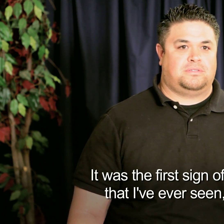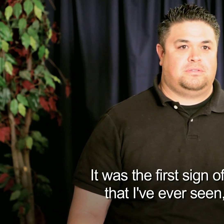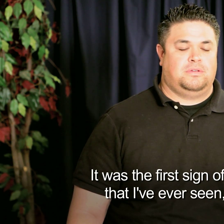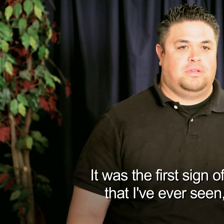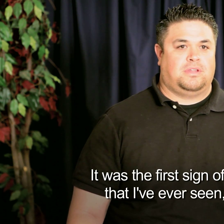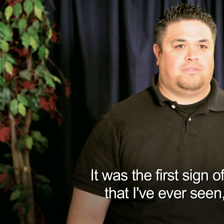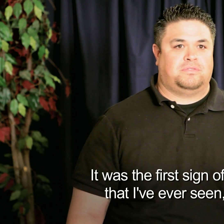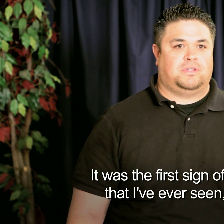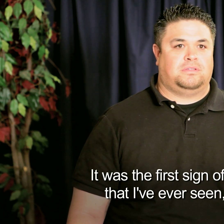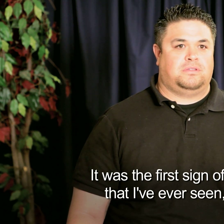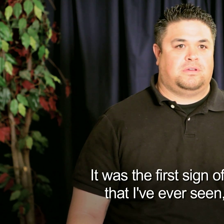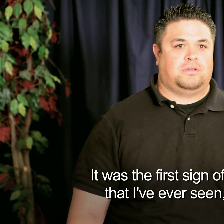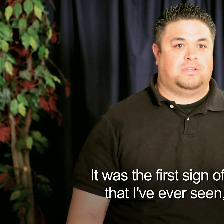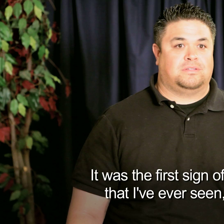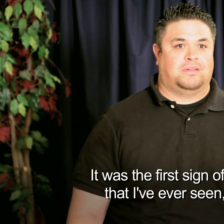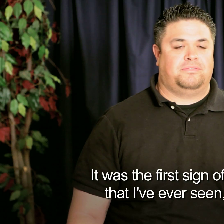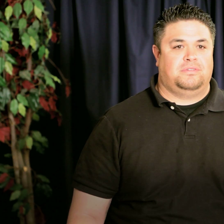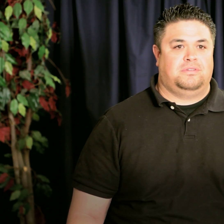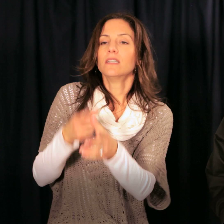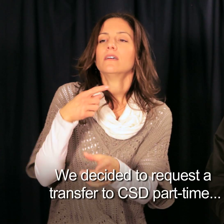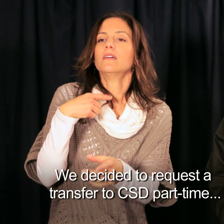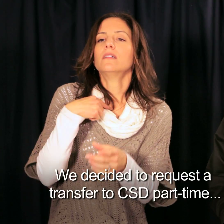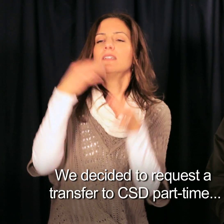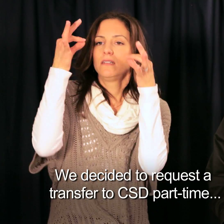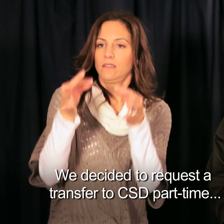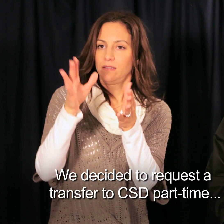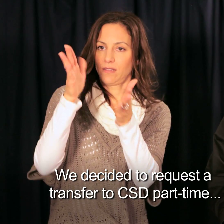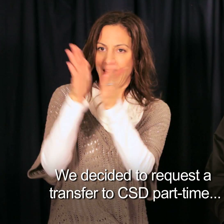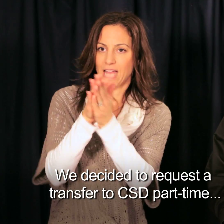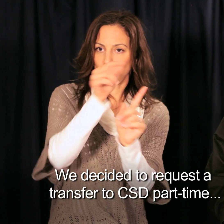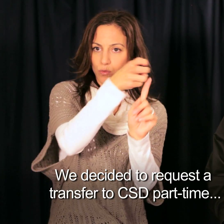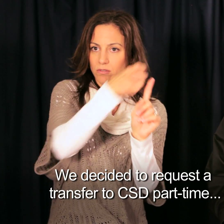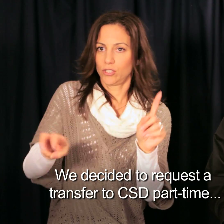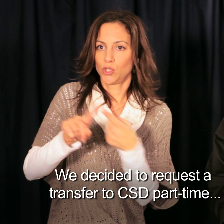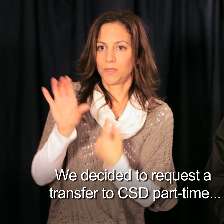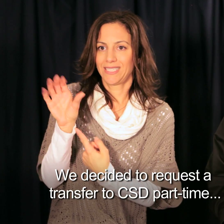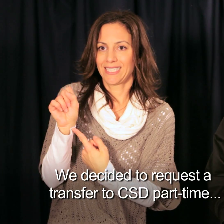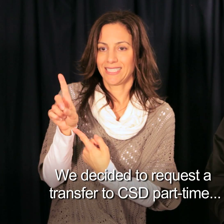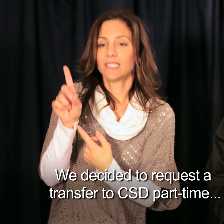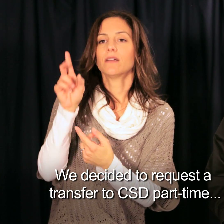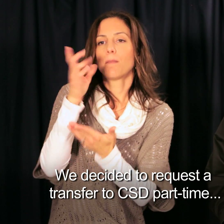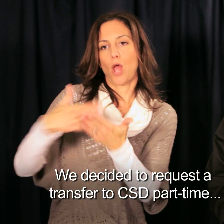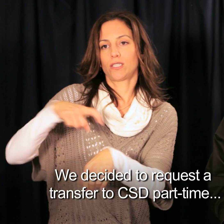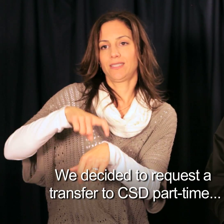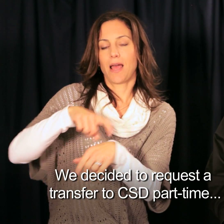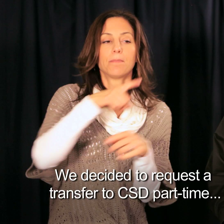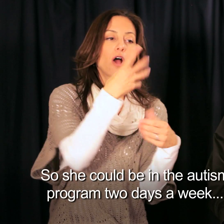that I've ever seen in his life. We decided to request a transfer to CSD part-time so